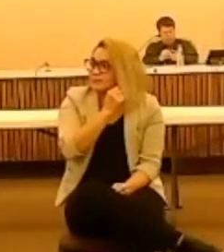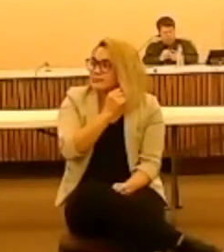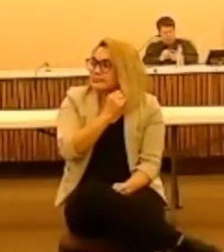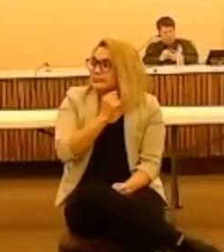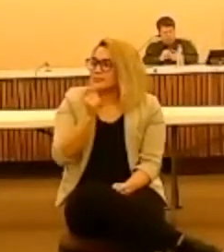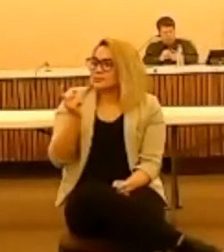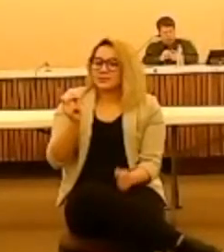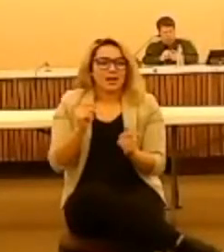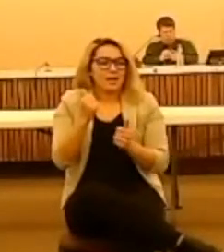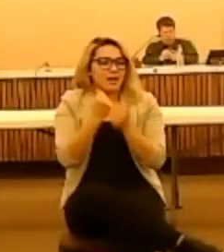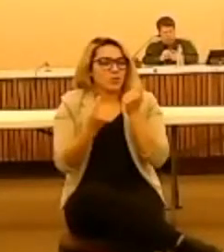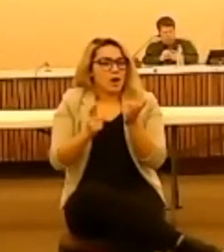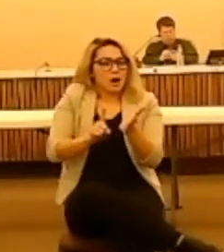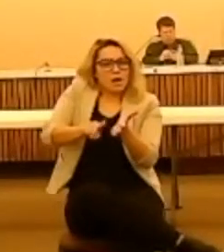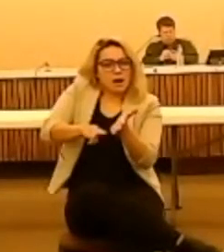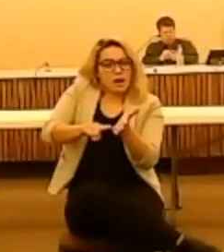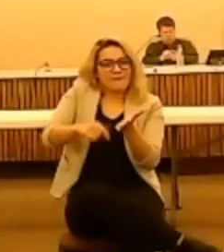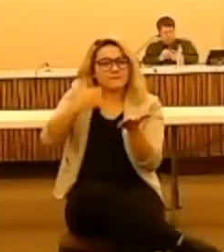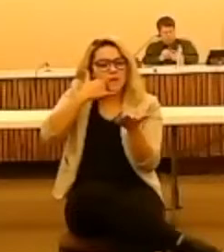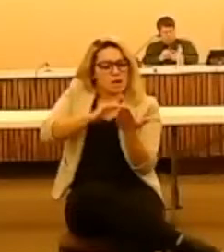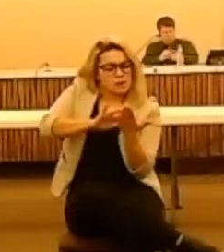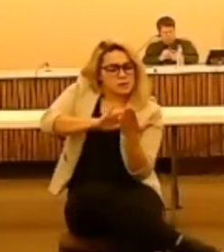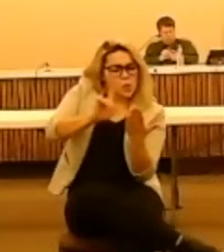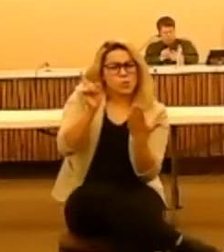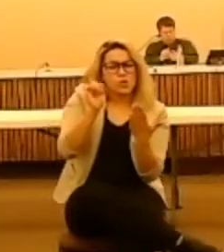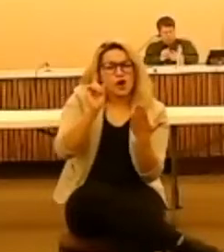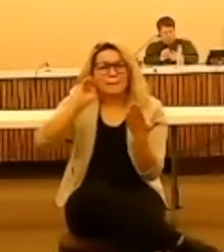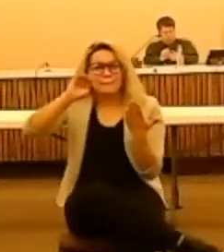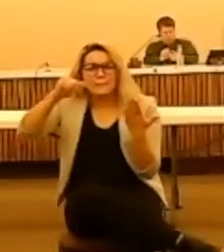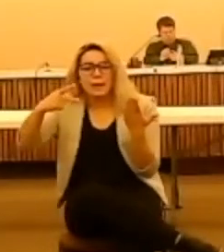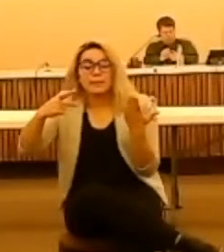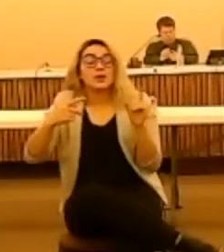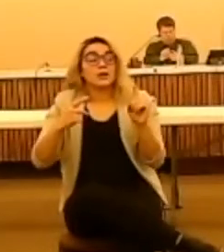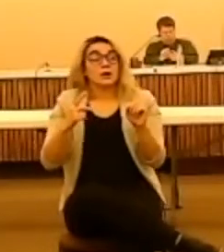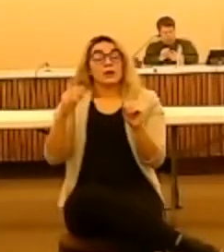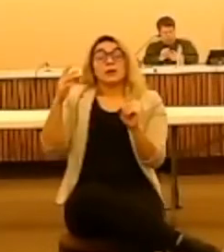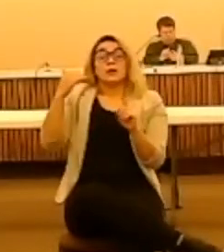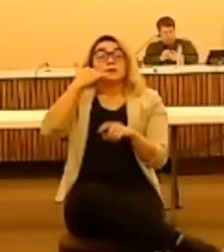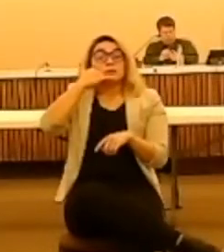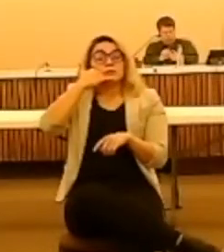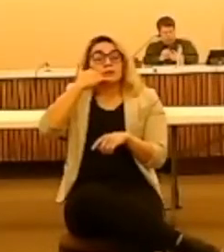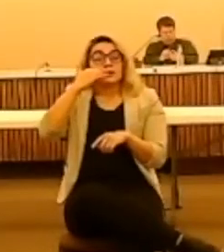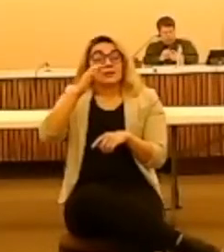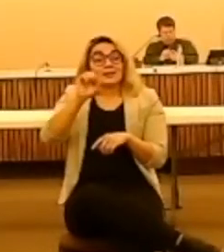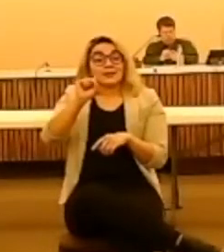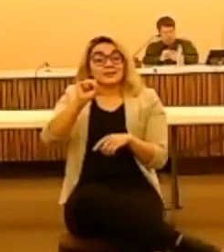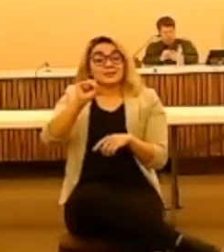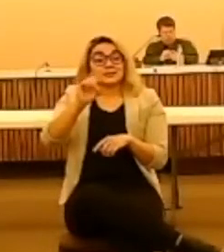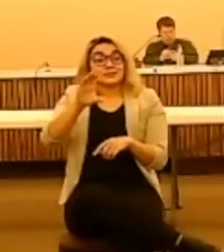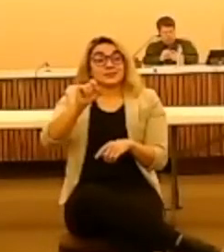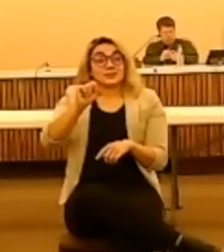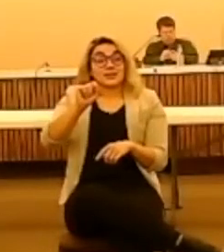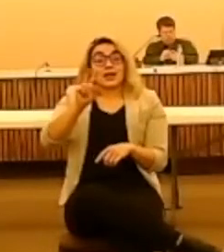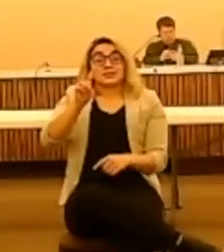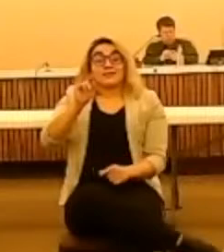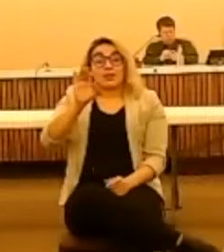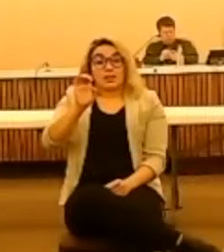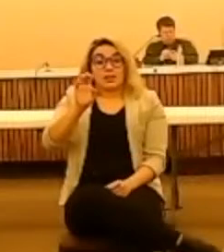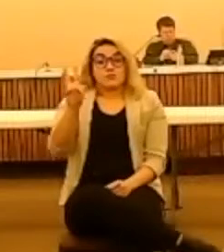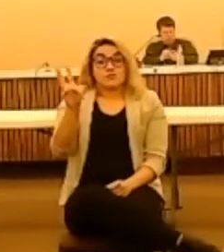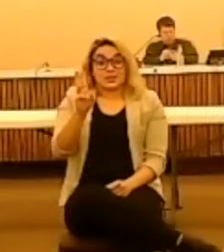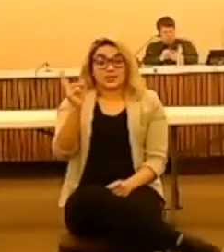I'm not sure where you're talking about. On Scottsville West Henry Road, there's senior apartments that